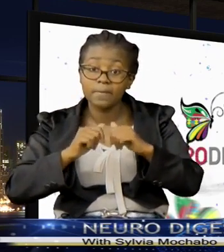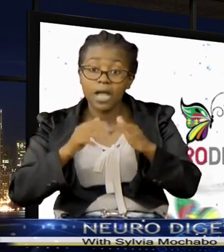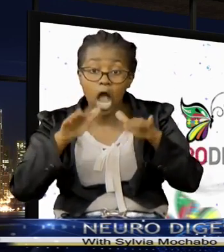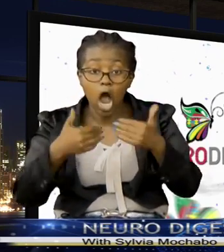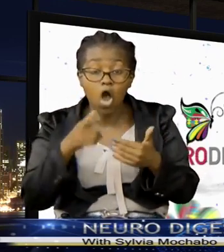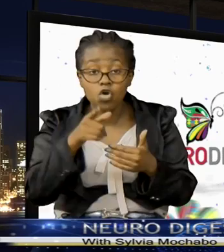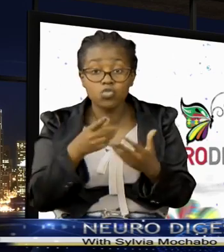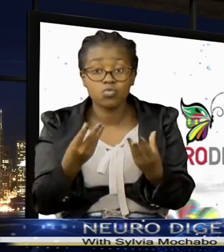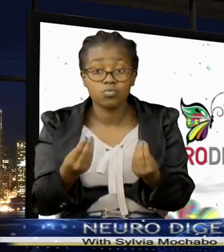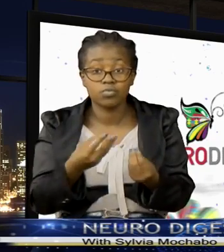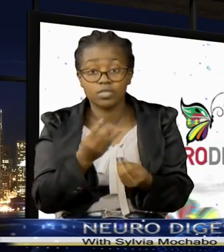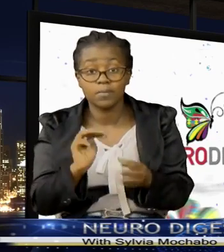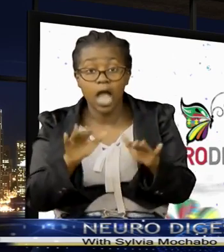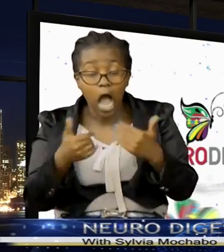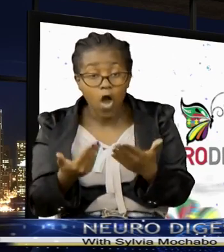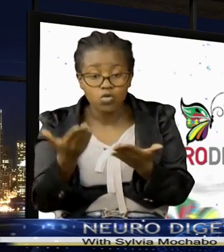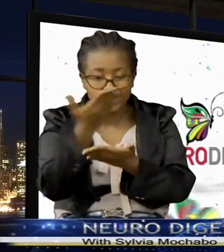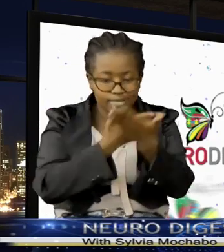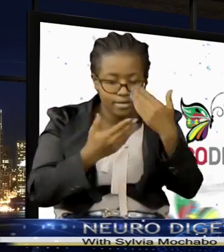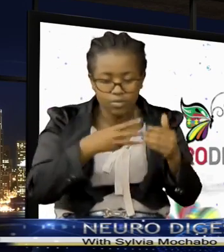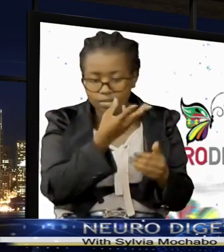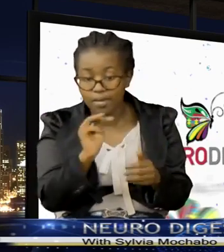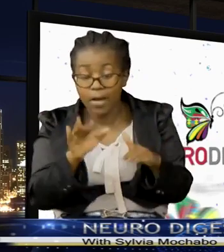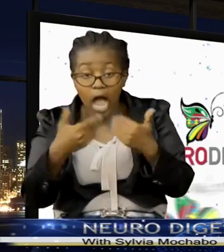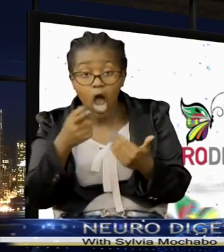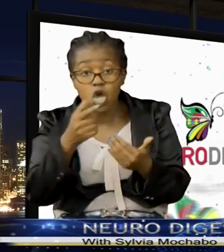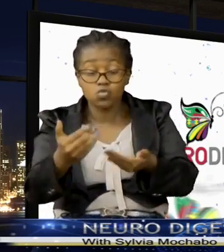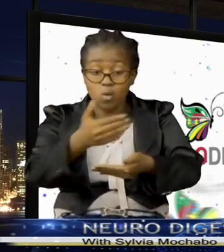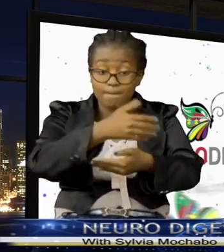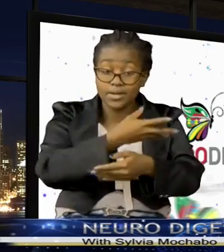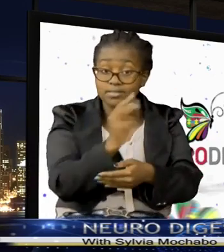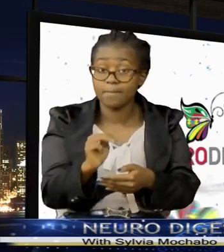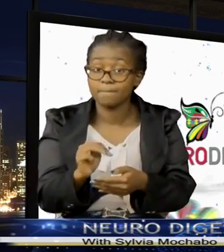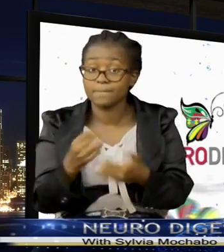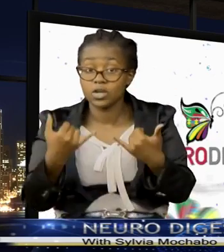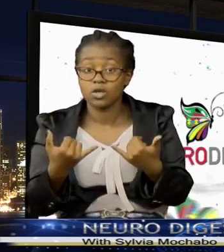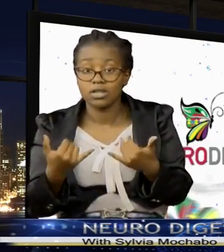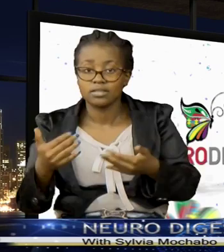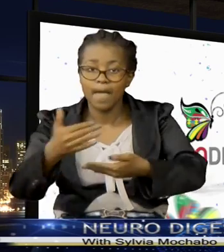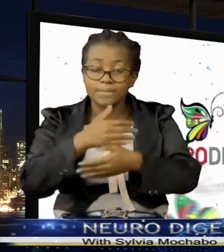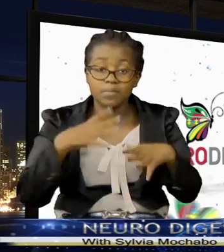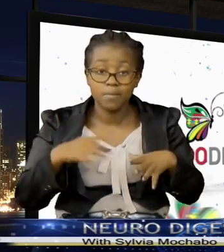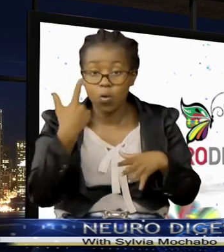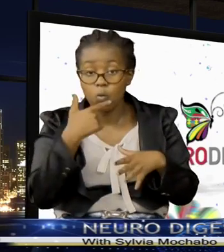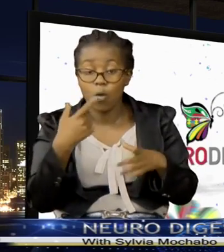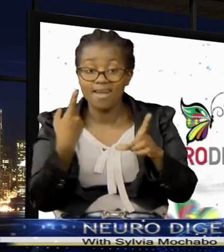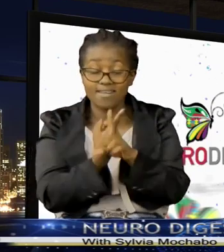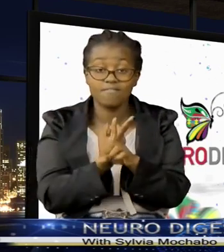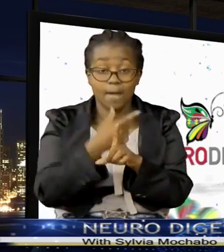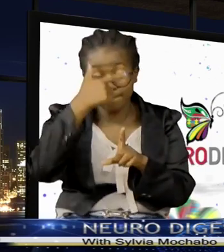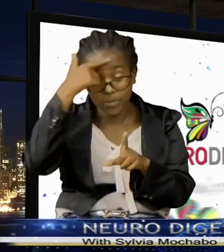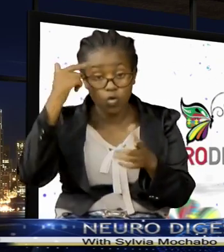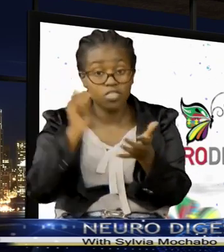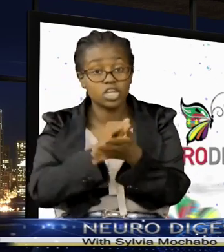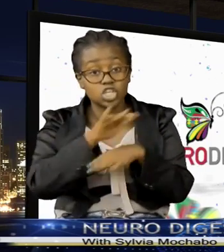you handle them, how you interact with them, how you embrace them. So let us embrace the people who are different, because